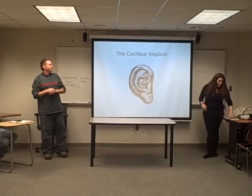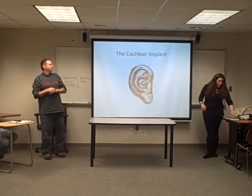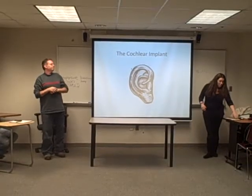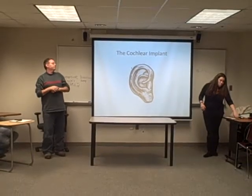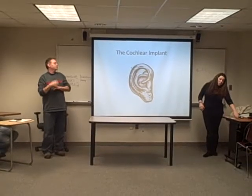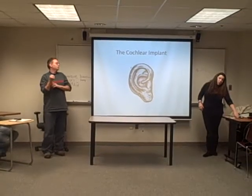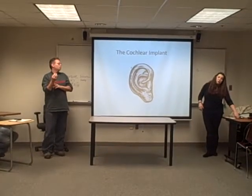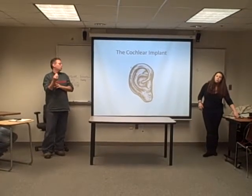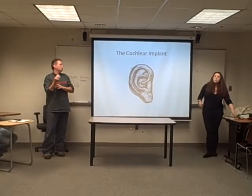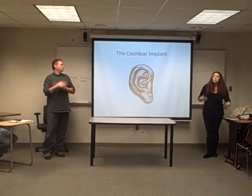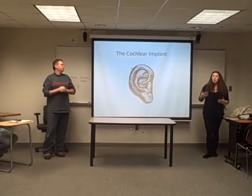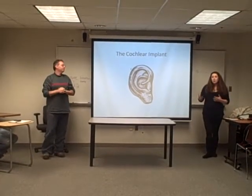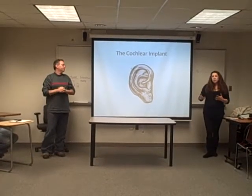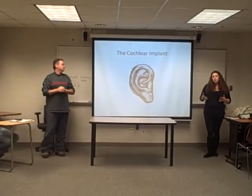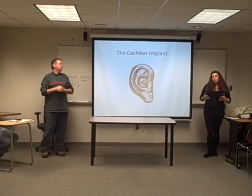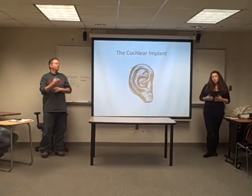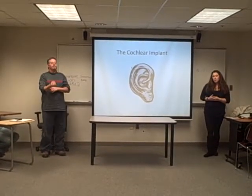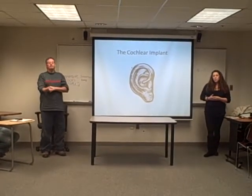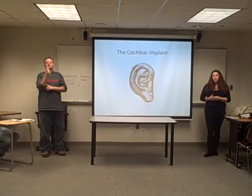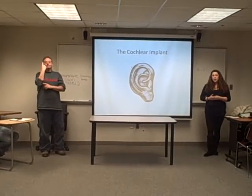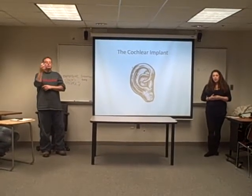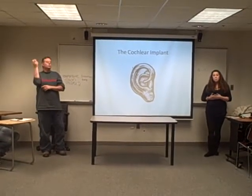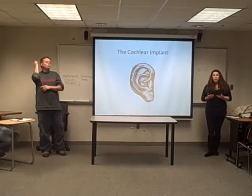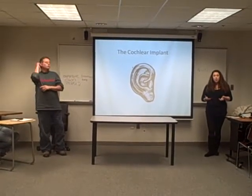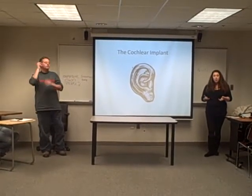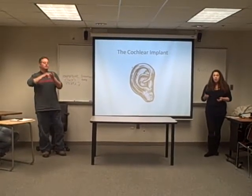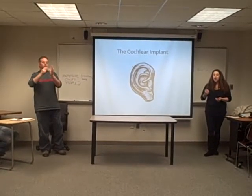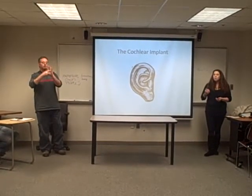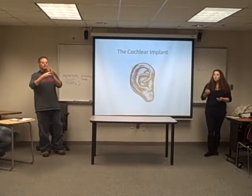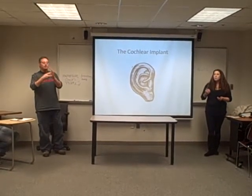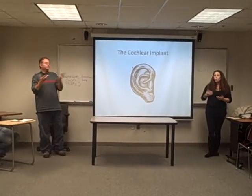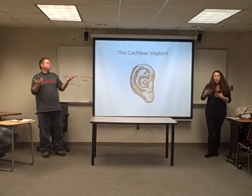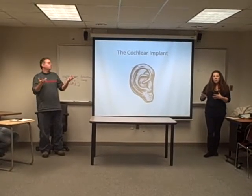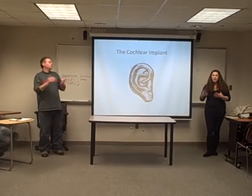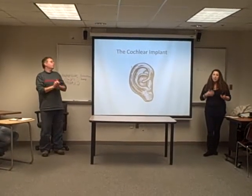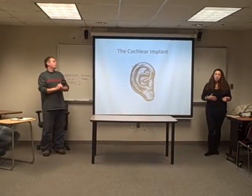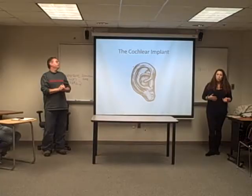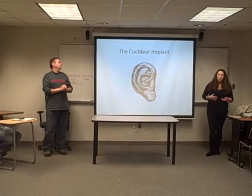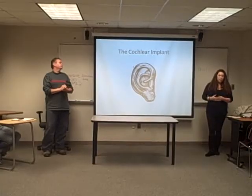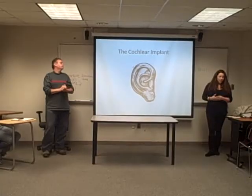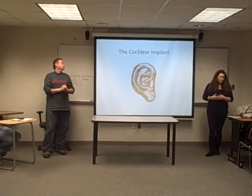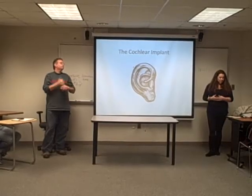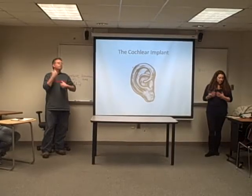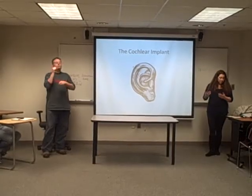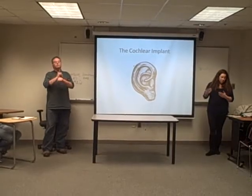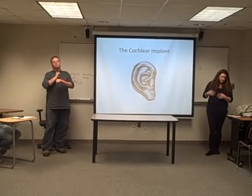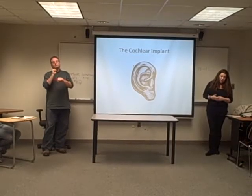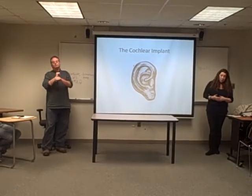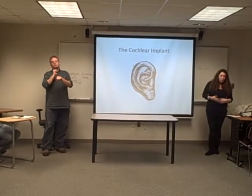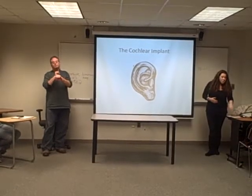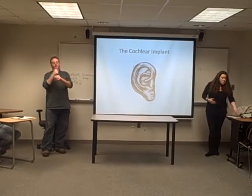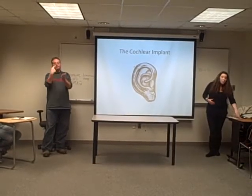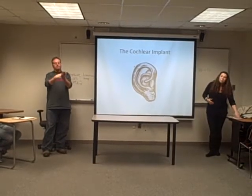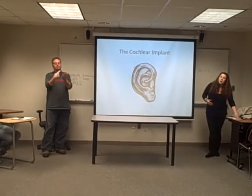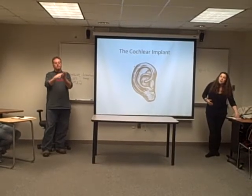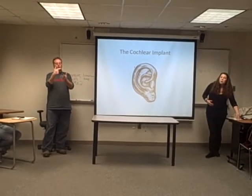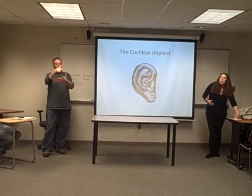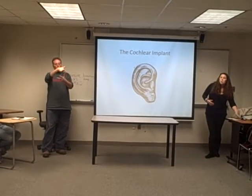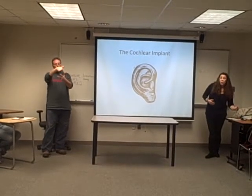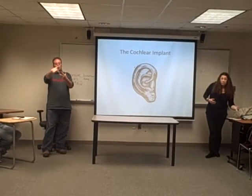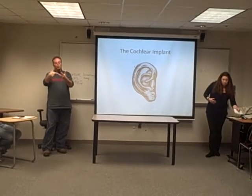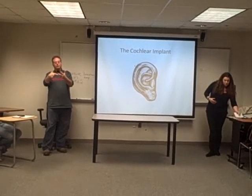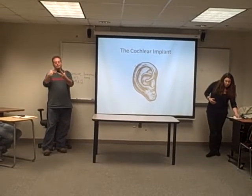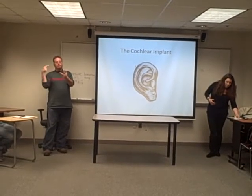So, in order to understand a cochlear implant better, what it is and how it works, I want to discuss 3